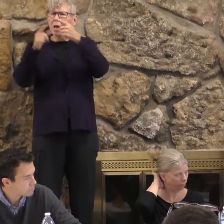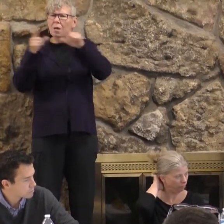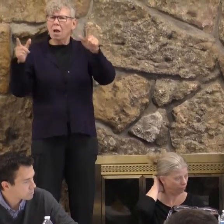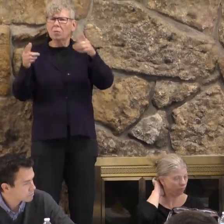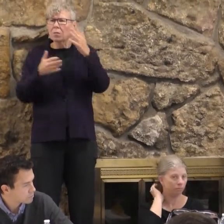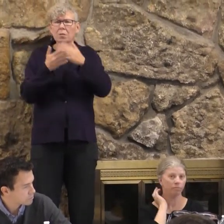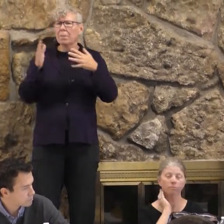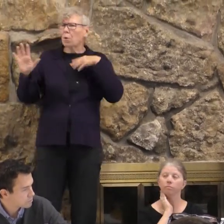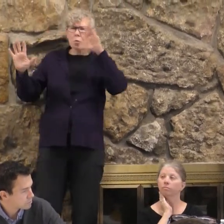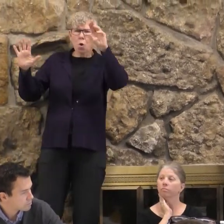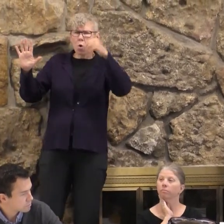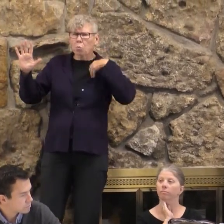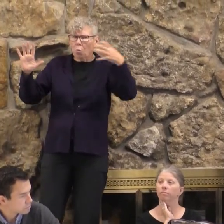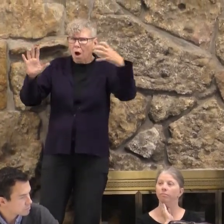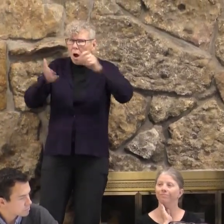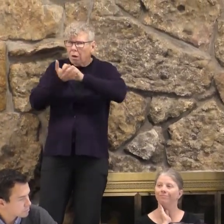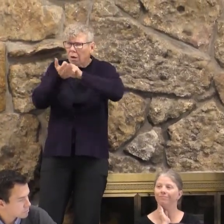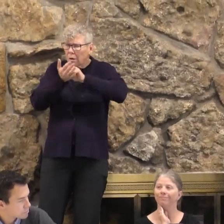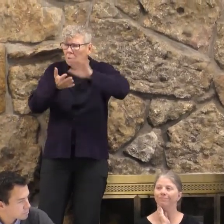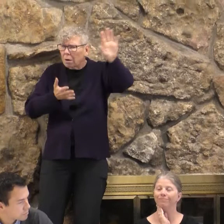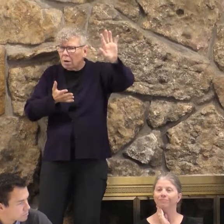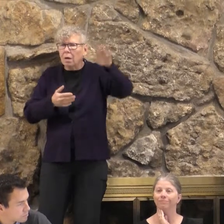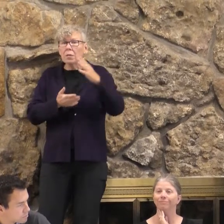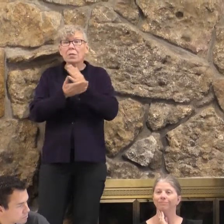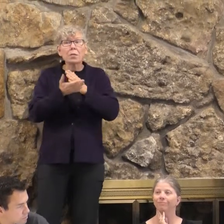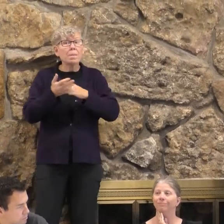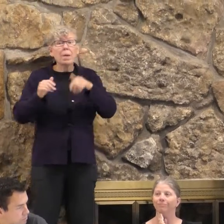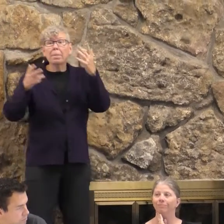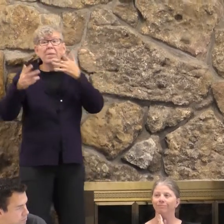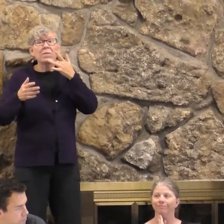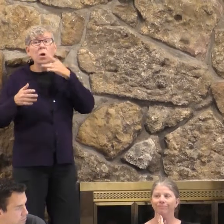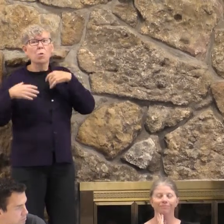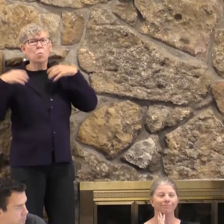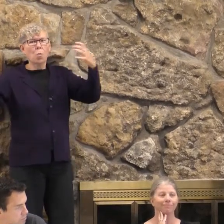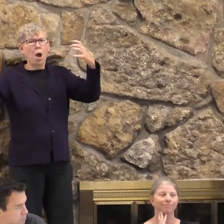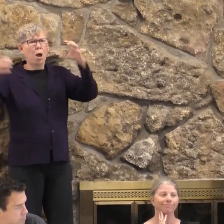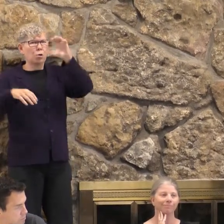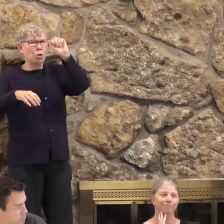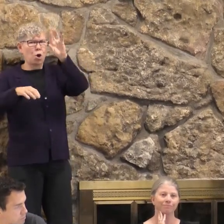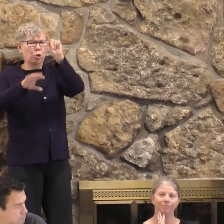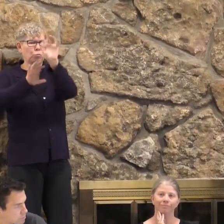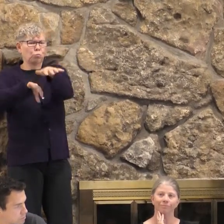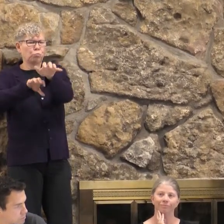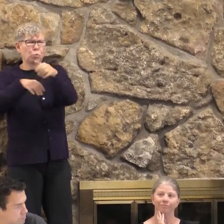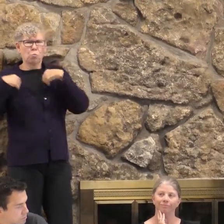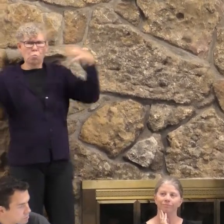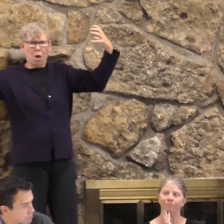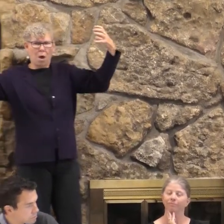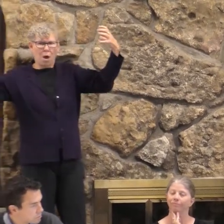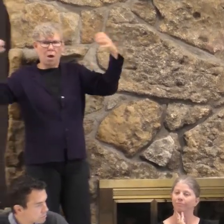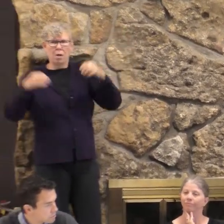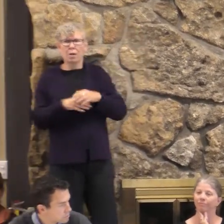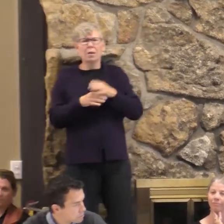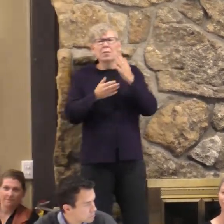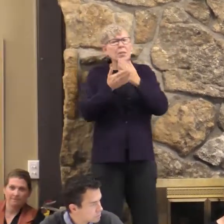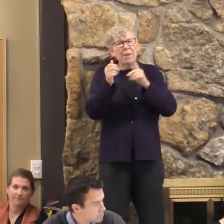card services. So it sounds absolutely commonsensical, but I would just encourage you to talk to the person. That's going to be your